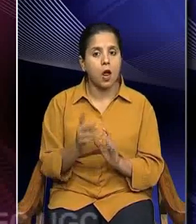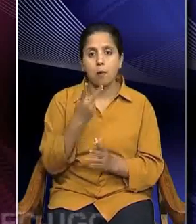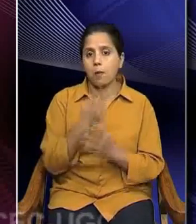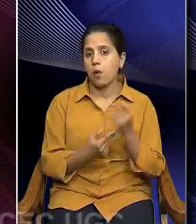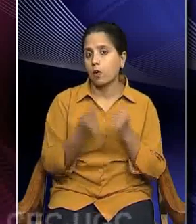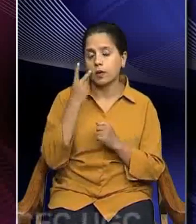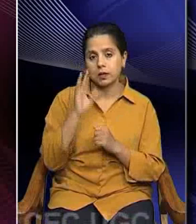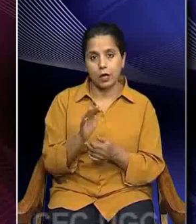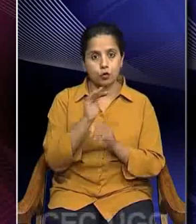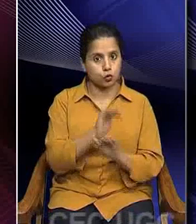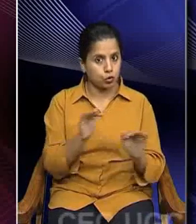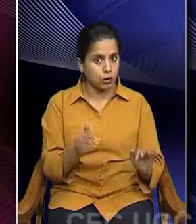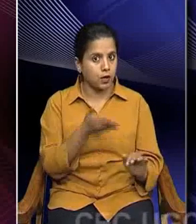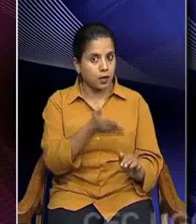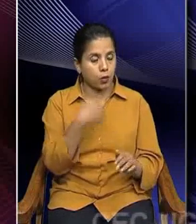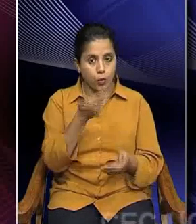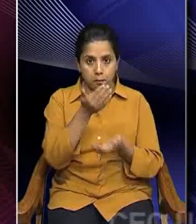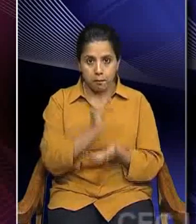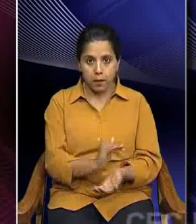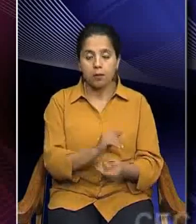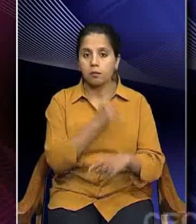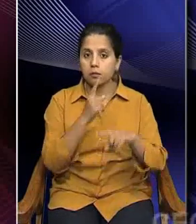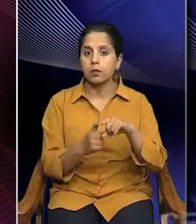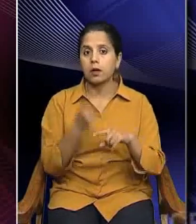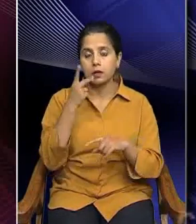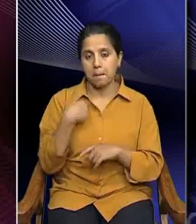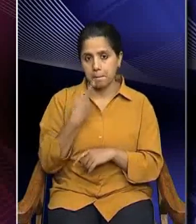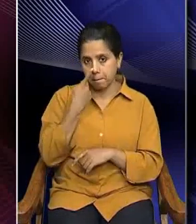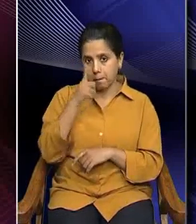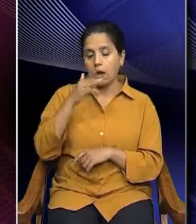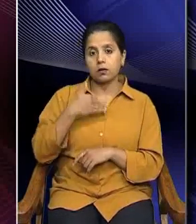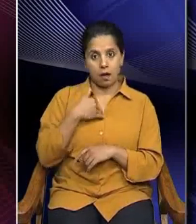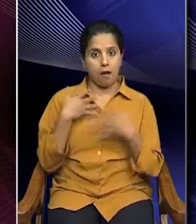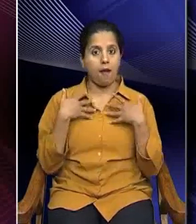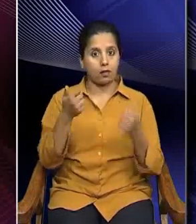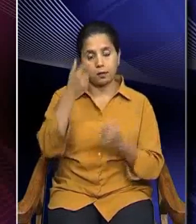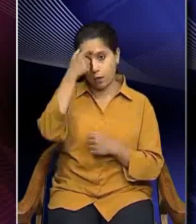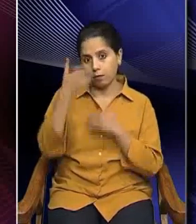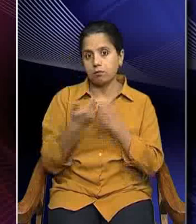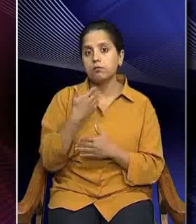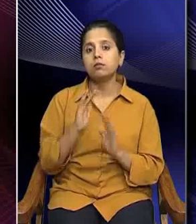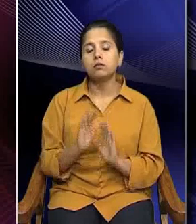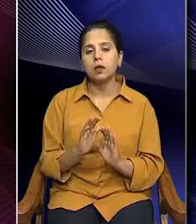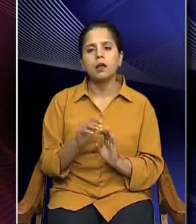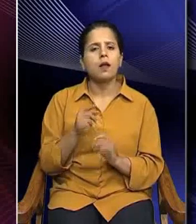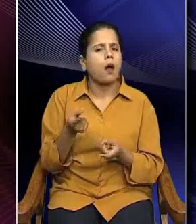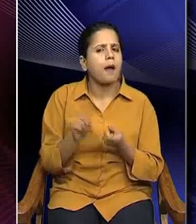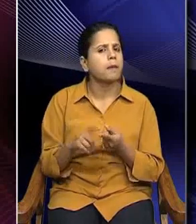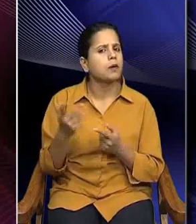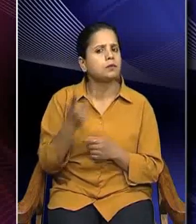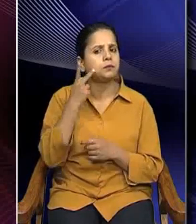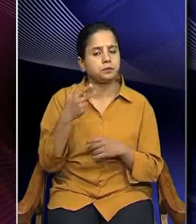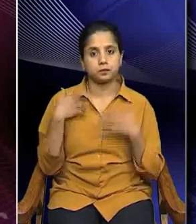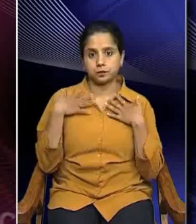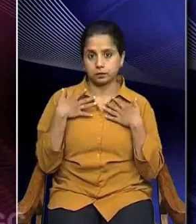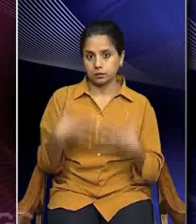the children, infants, and also the mother. So what has happened, that the body